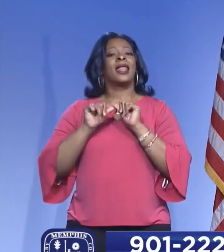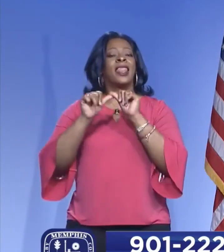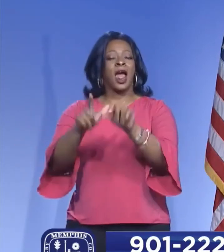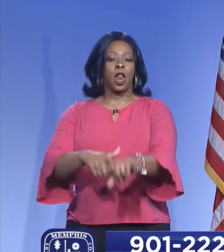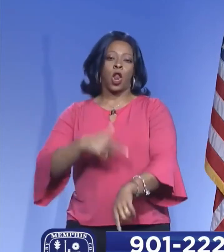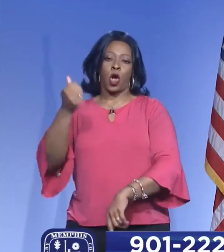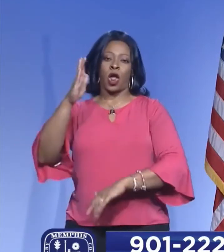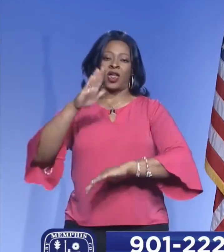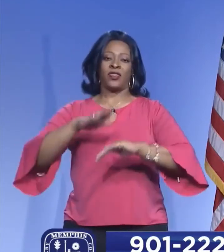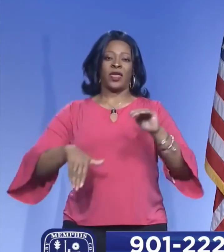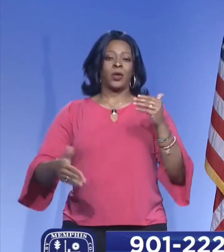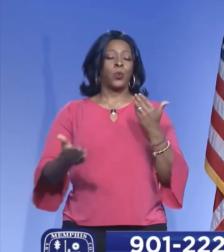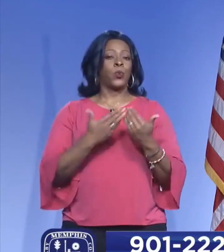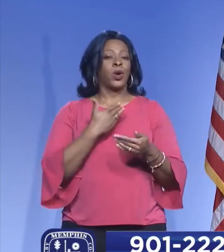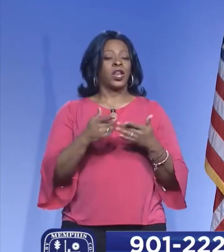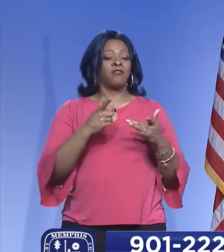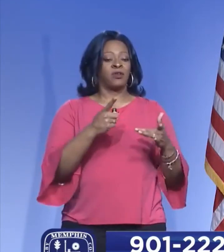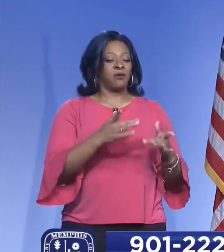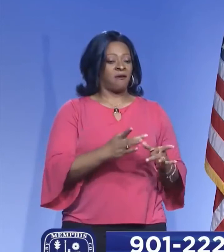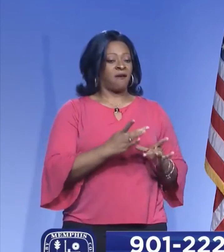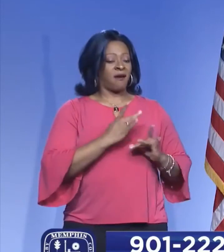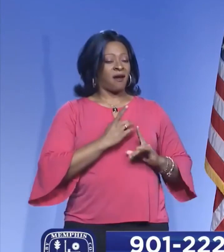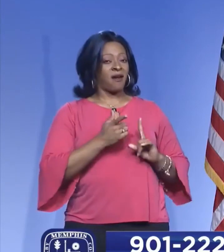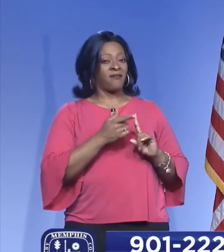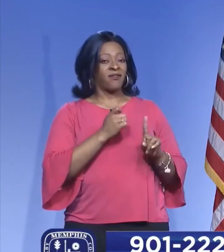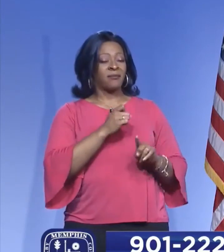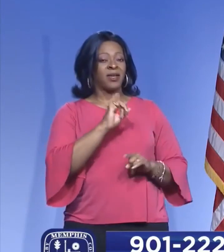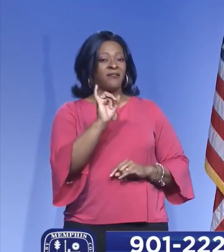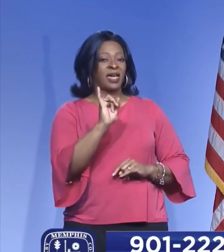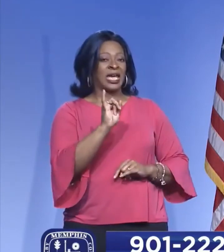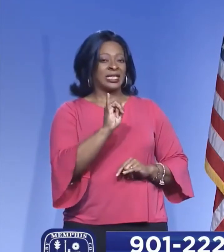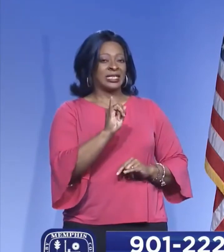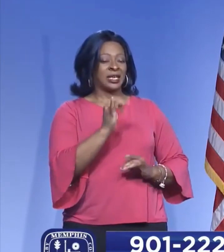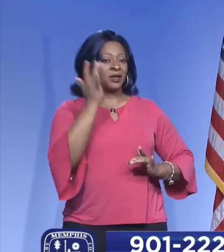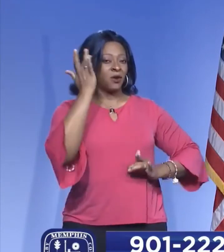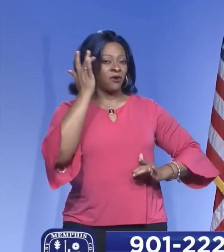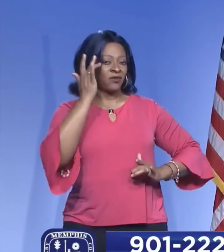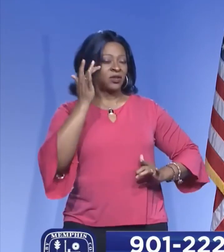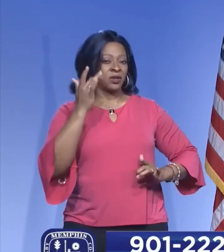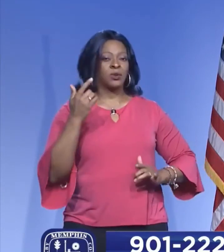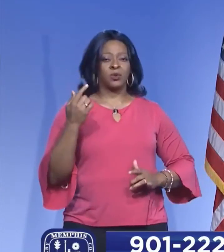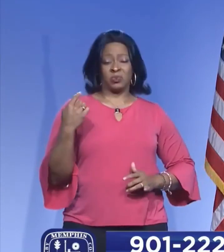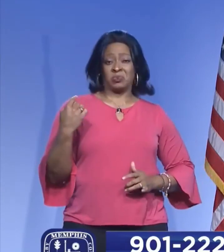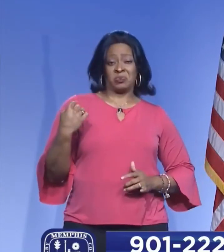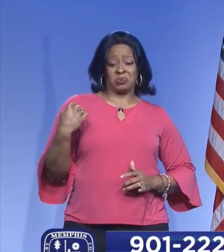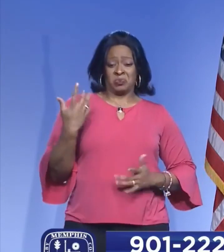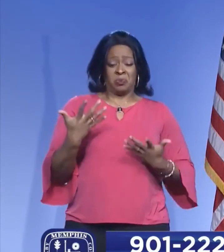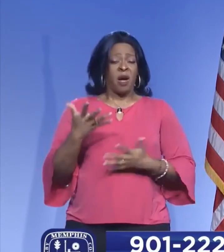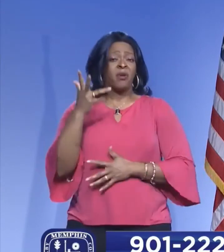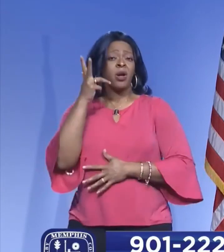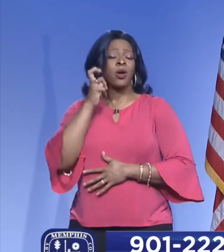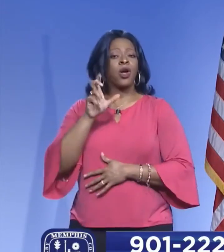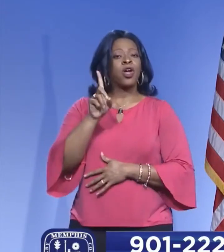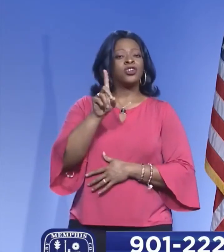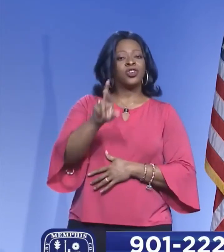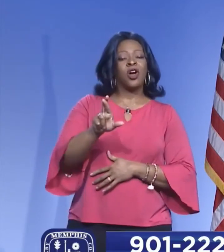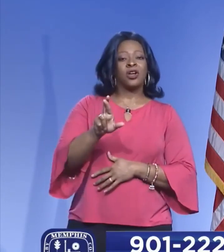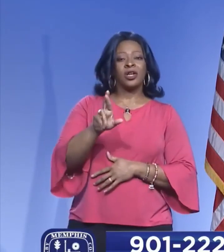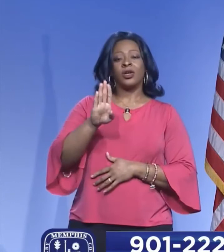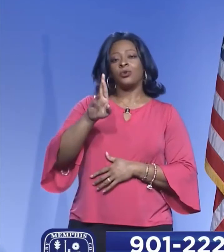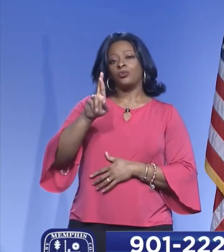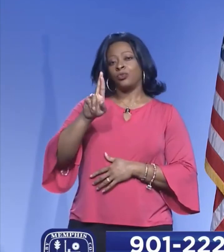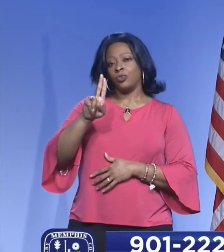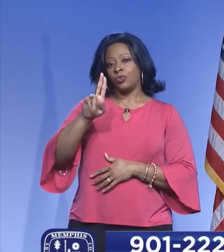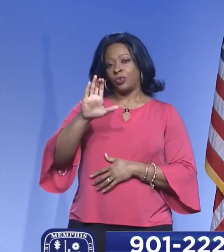longer than whatever you get from natural infection. As you may have heard Dr. Bruce Randolph